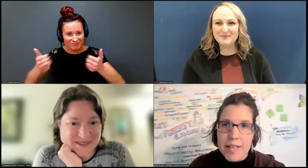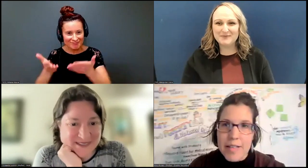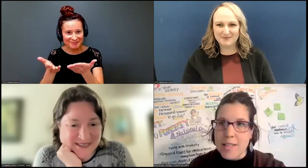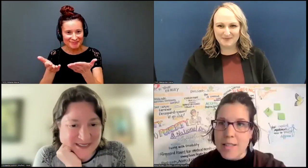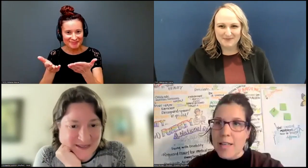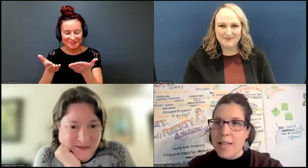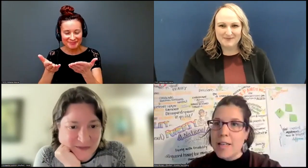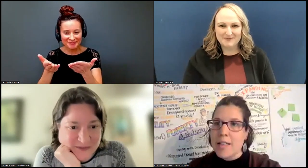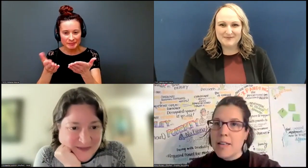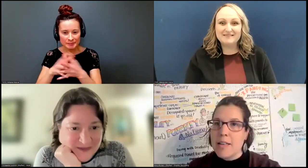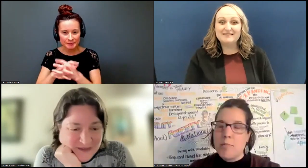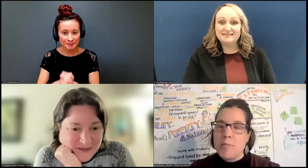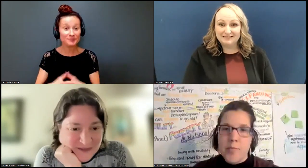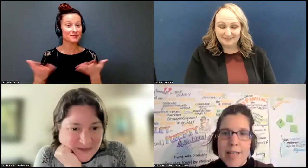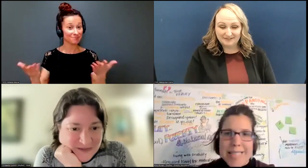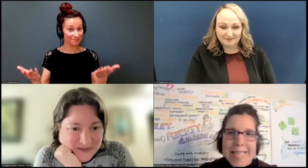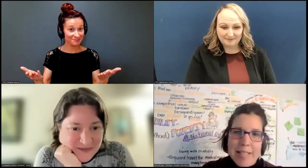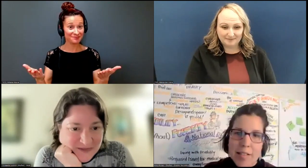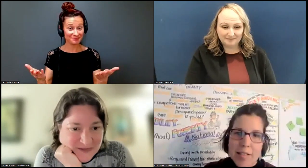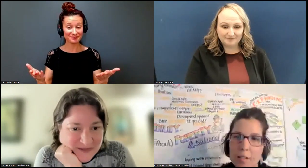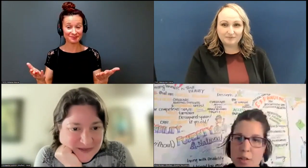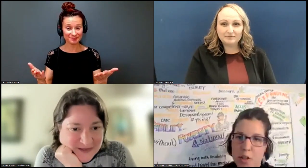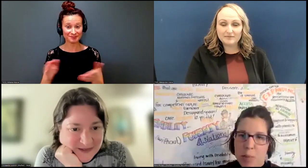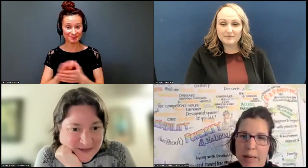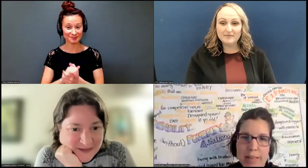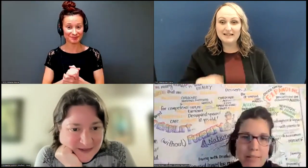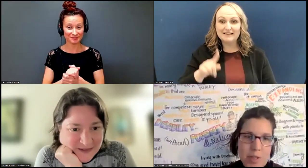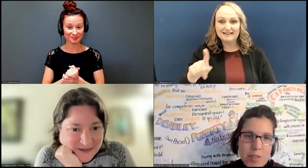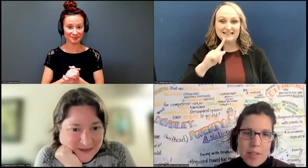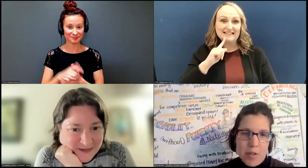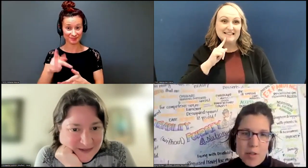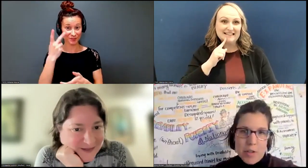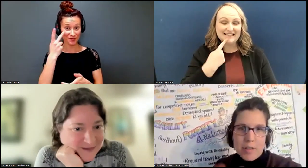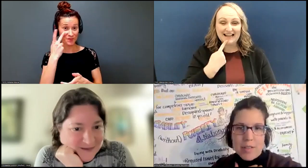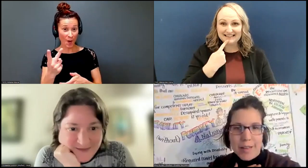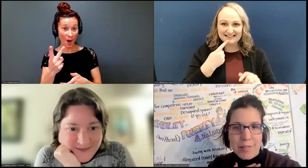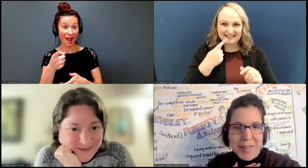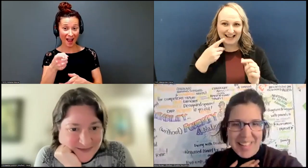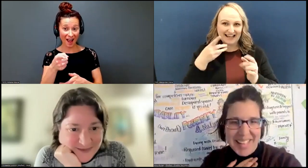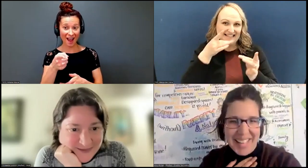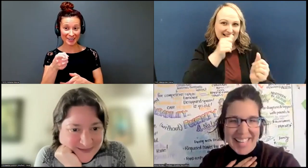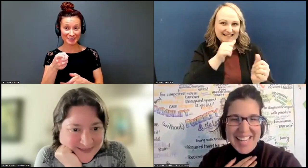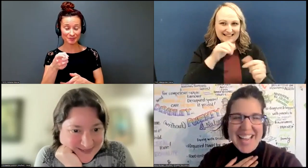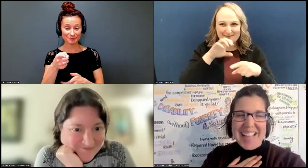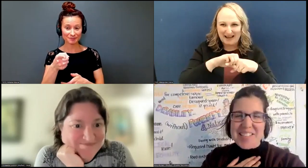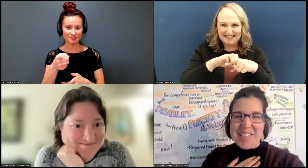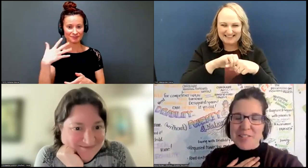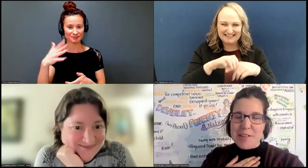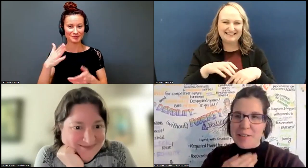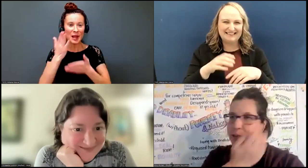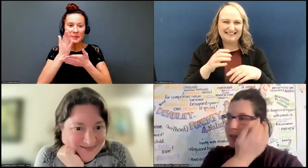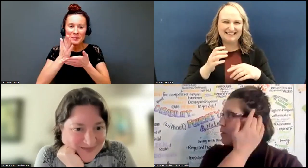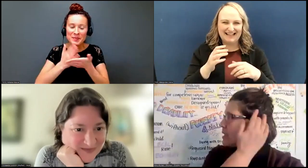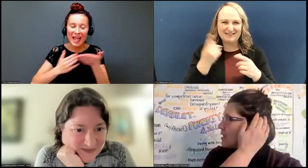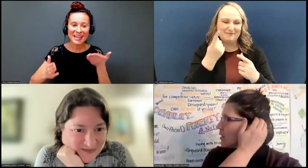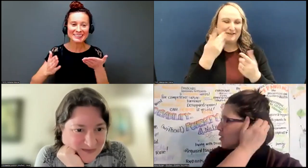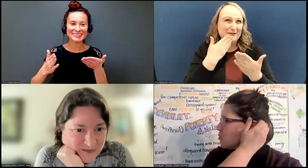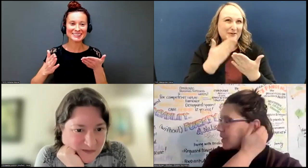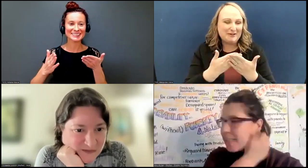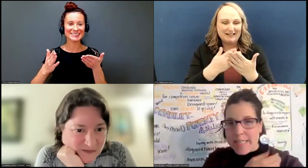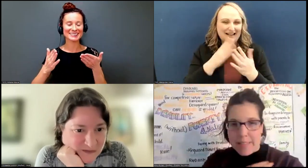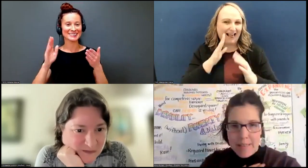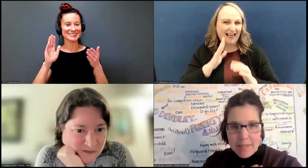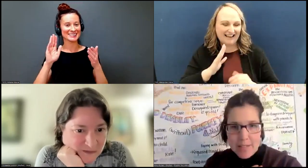Well, this is a intense and delicious bite of just like so much good stuff. And so with a great